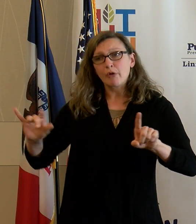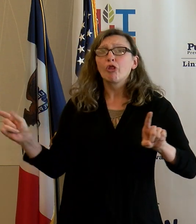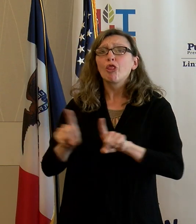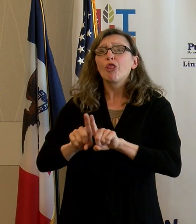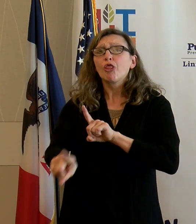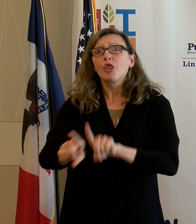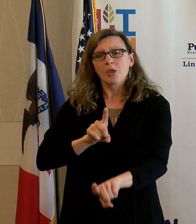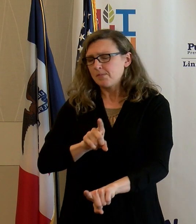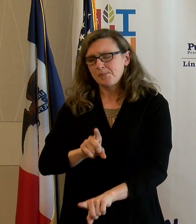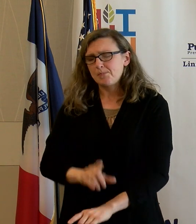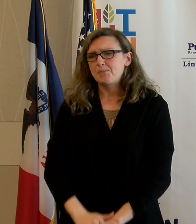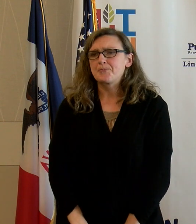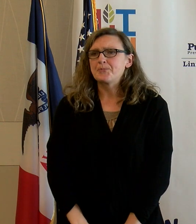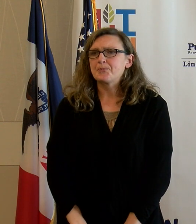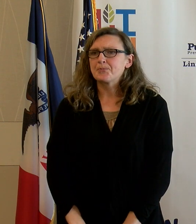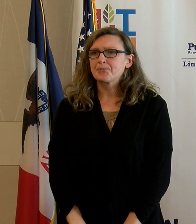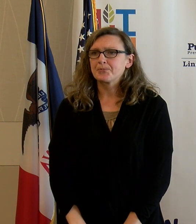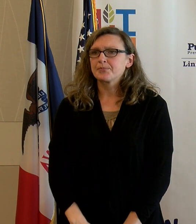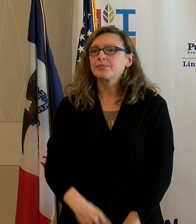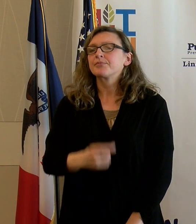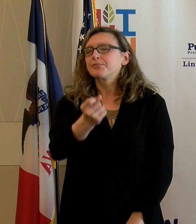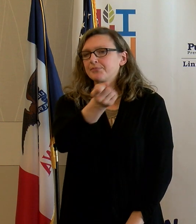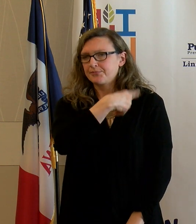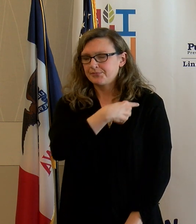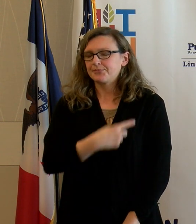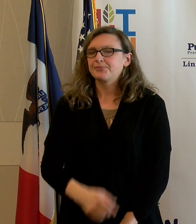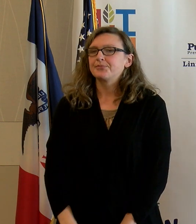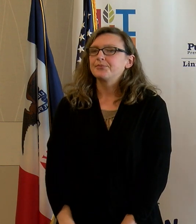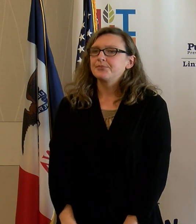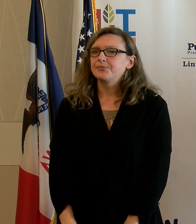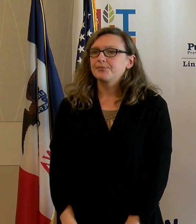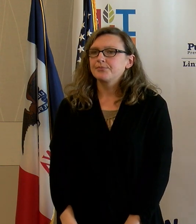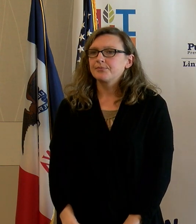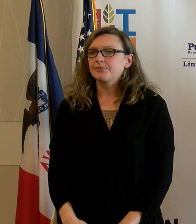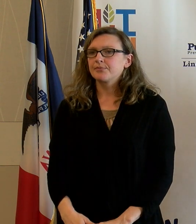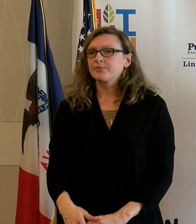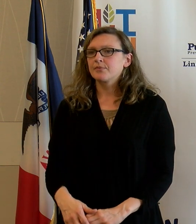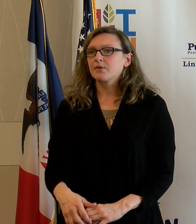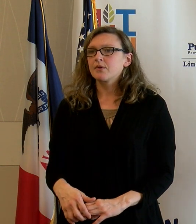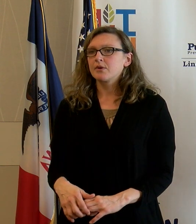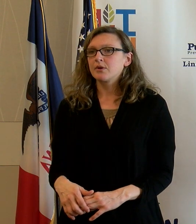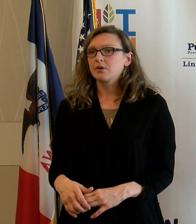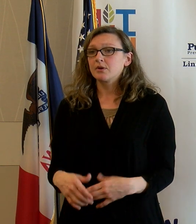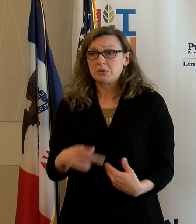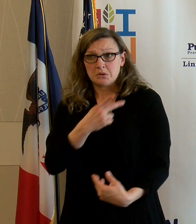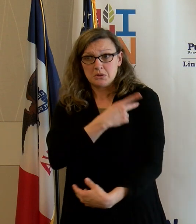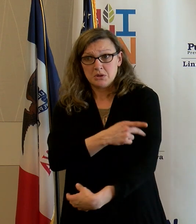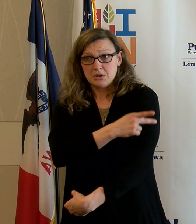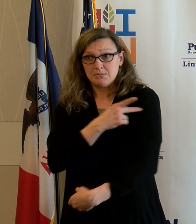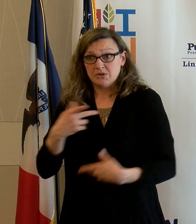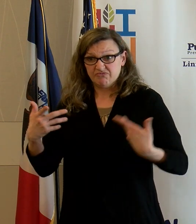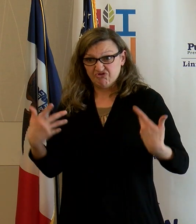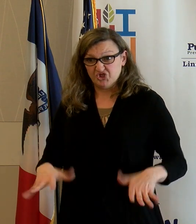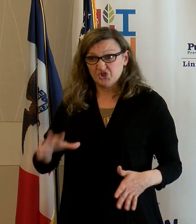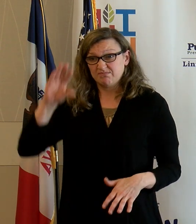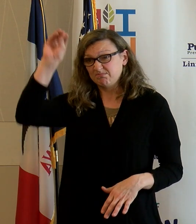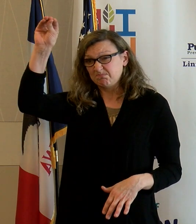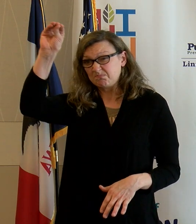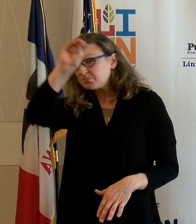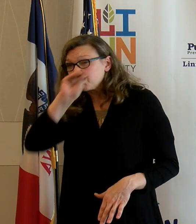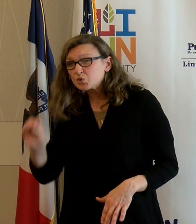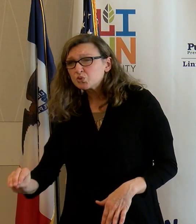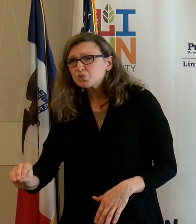note. So some of the patients have been moved around to different wings or floors that maybe wouldn't